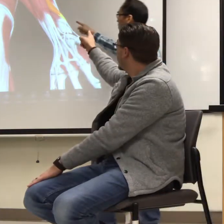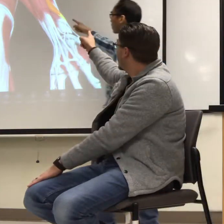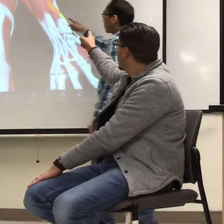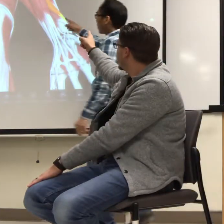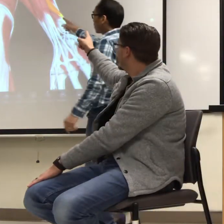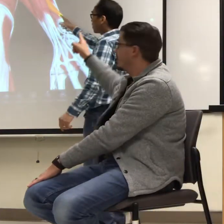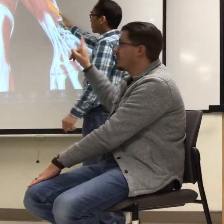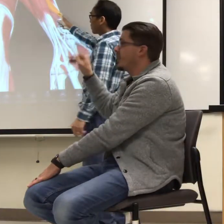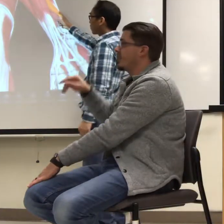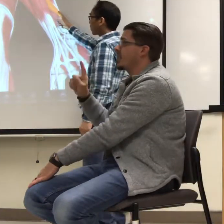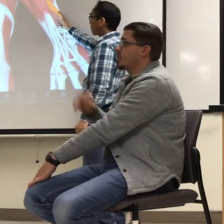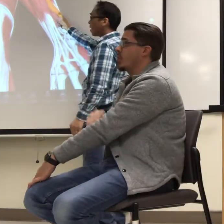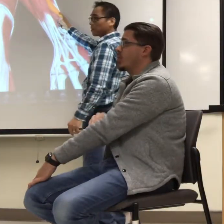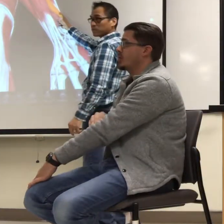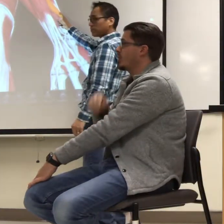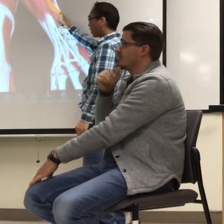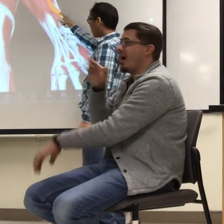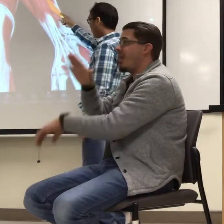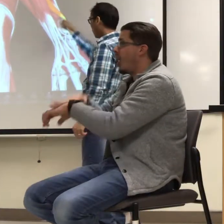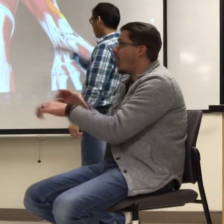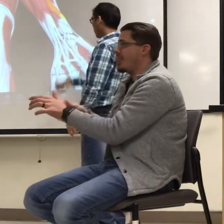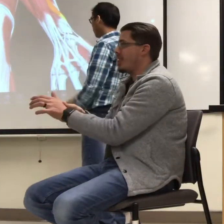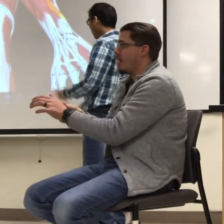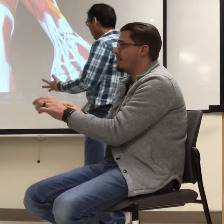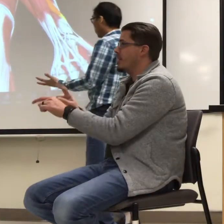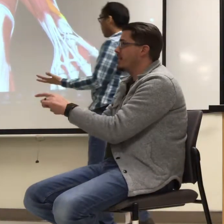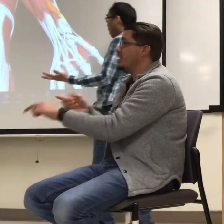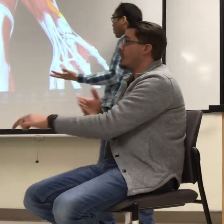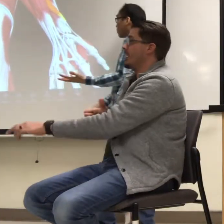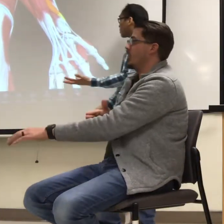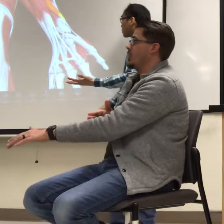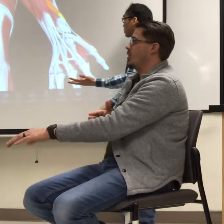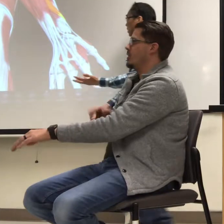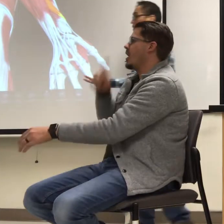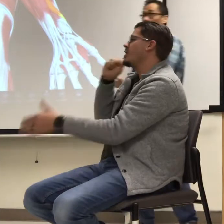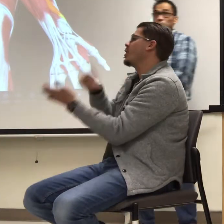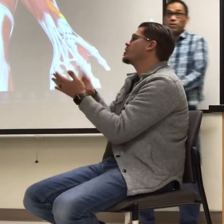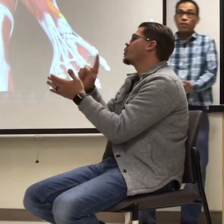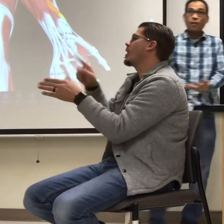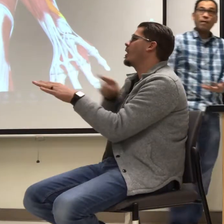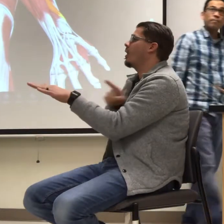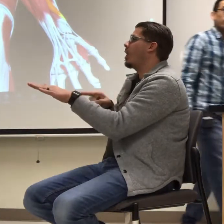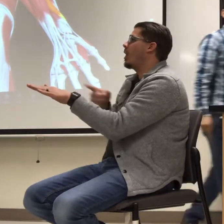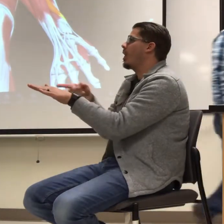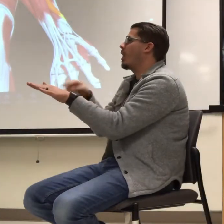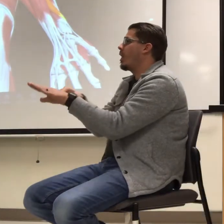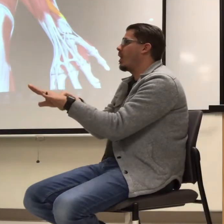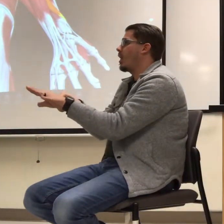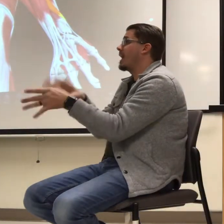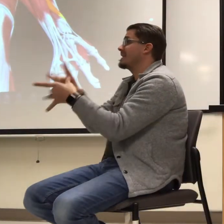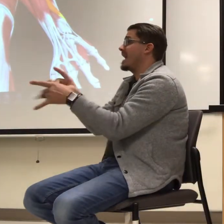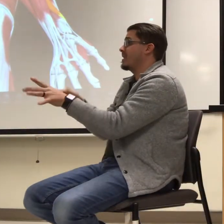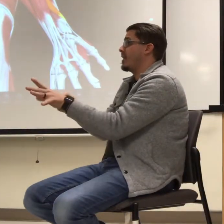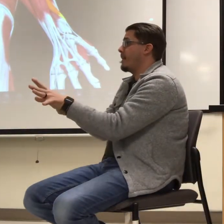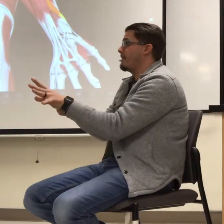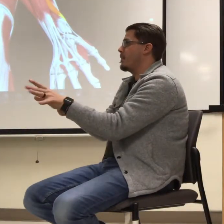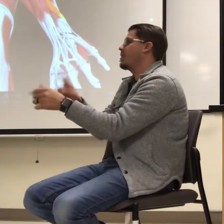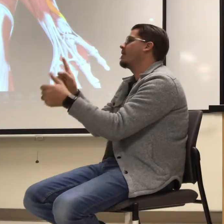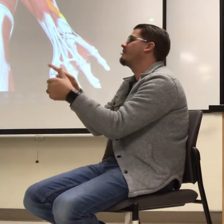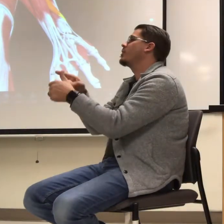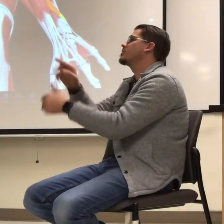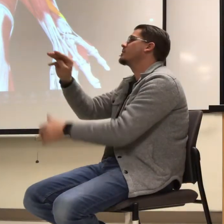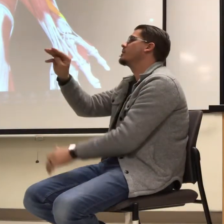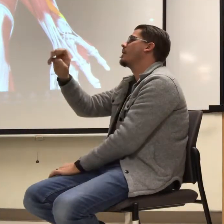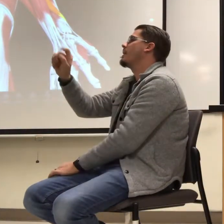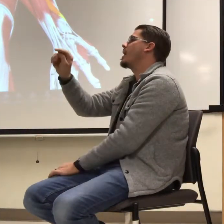there. So look for it on models. Abductor Pollicis Longus. And look where it goes. It goes to the thumb. Well, it goes to the first